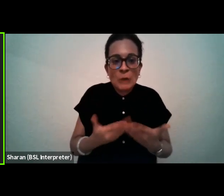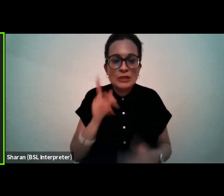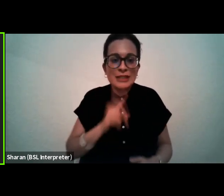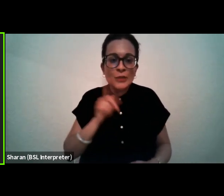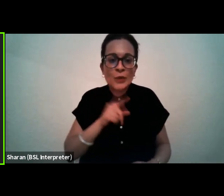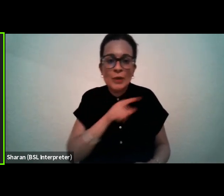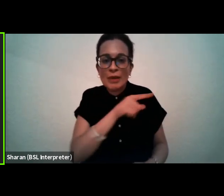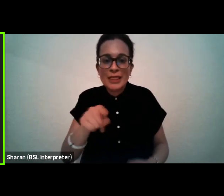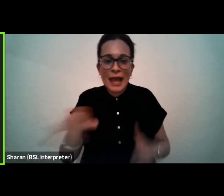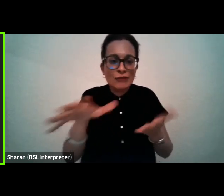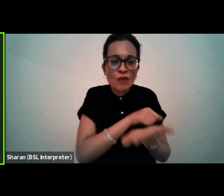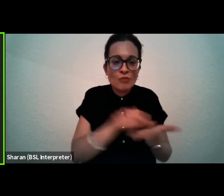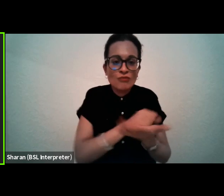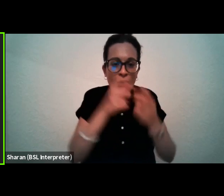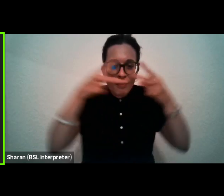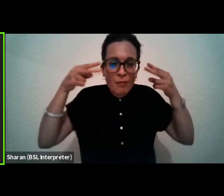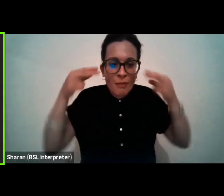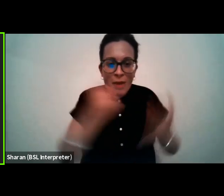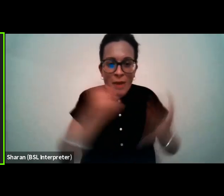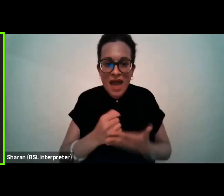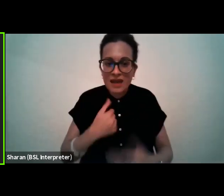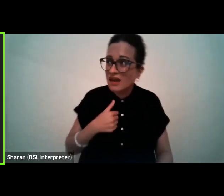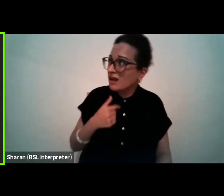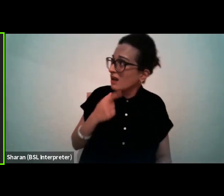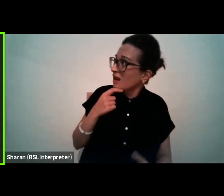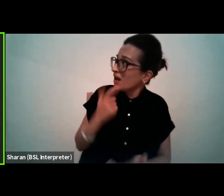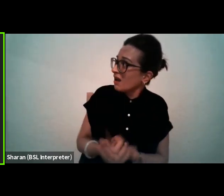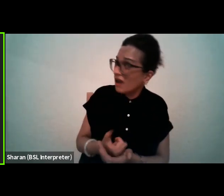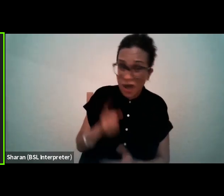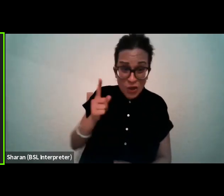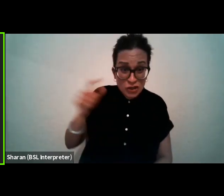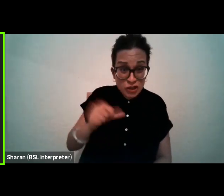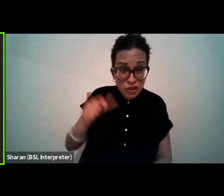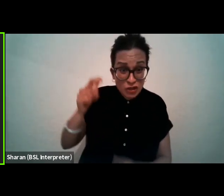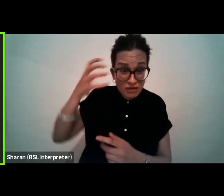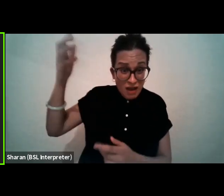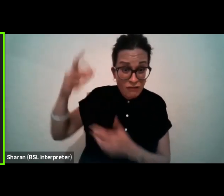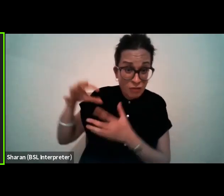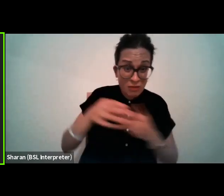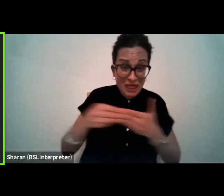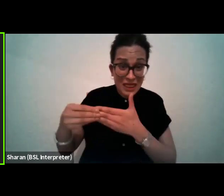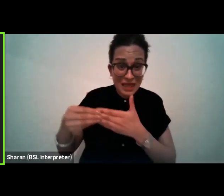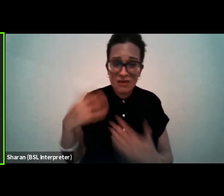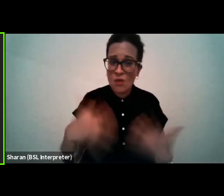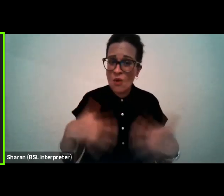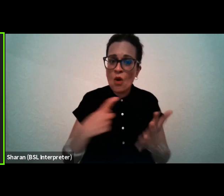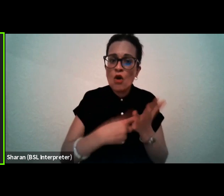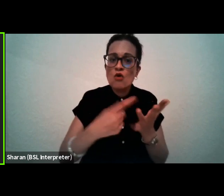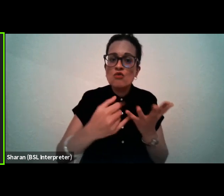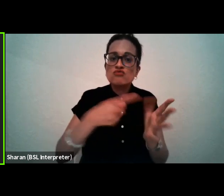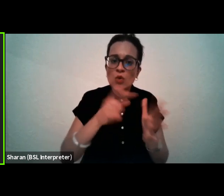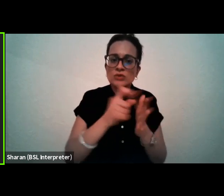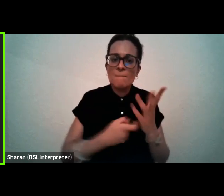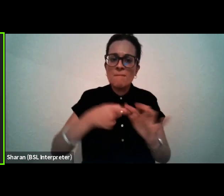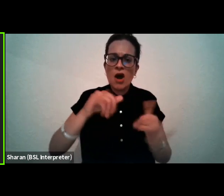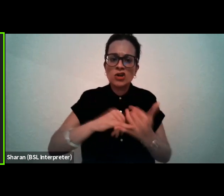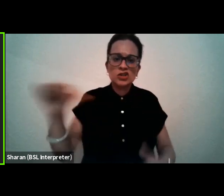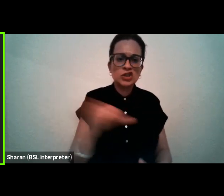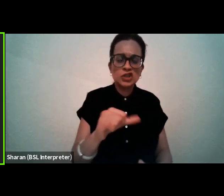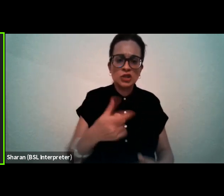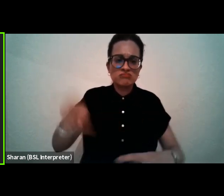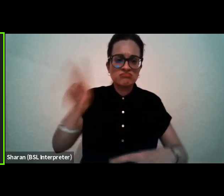care about our lives. And I think that we should take a leaf out of Rosa Parks, out of the school boycotts. We should boycott sending our children